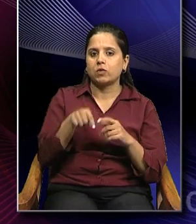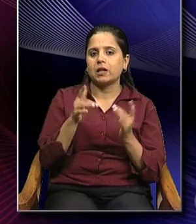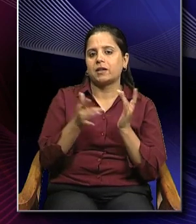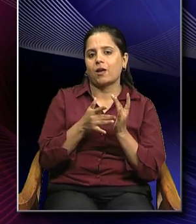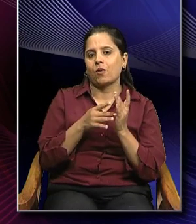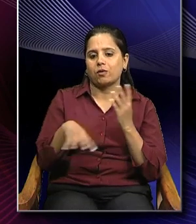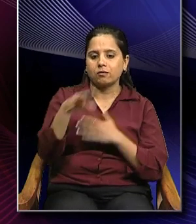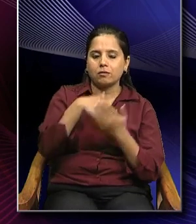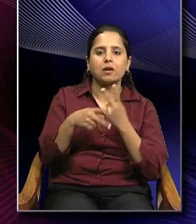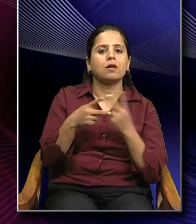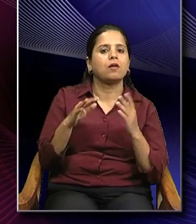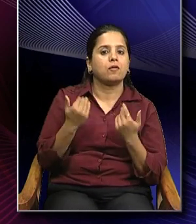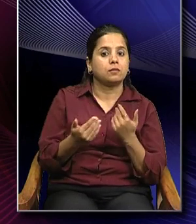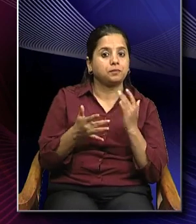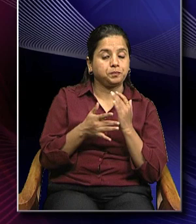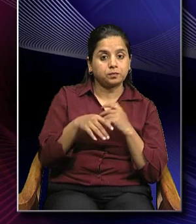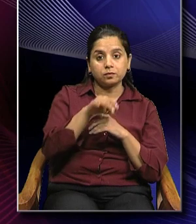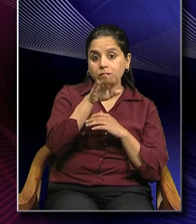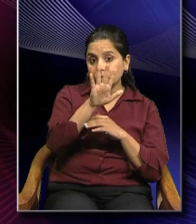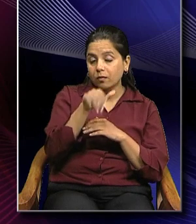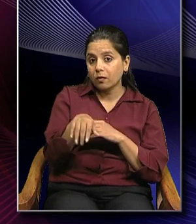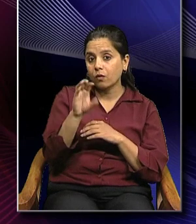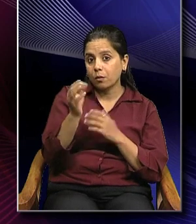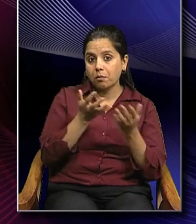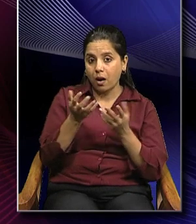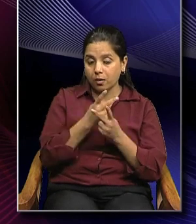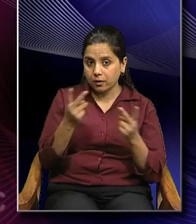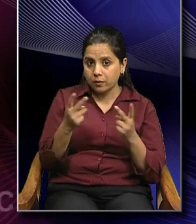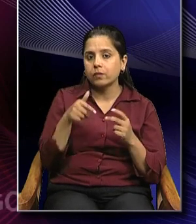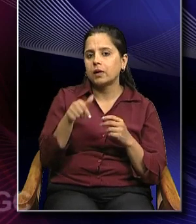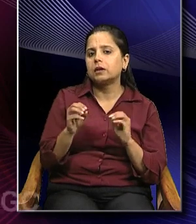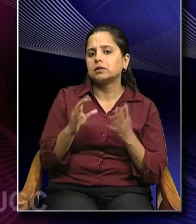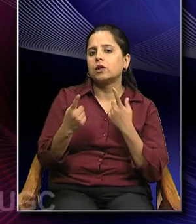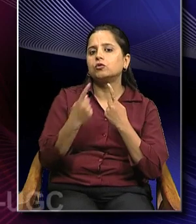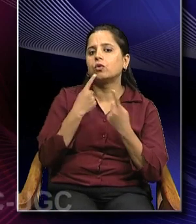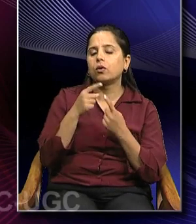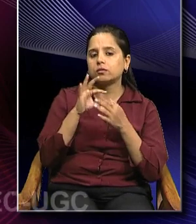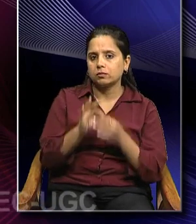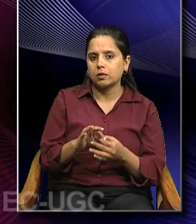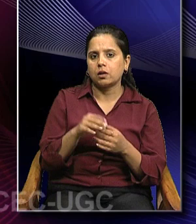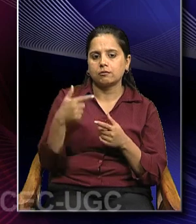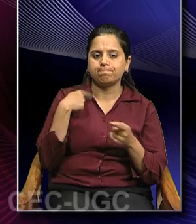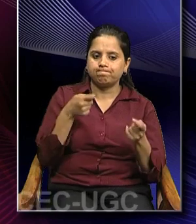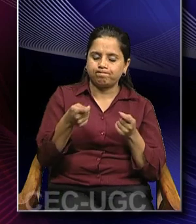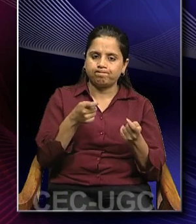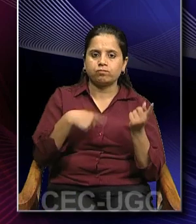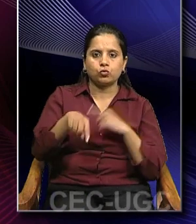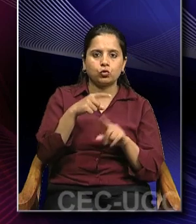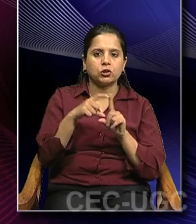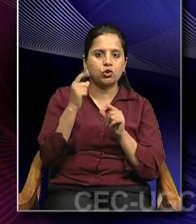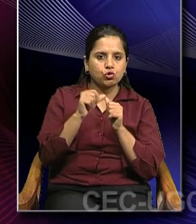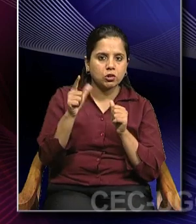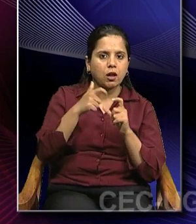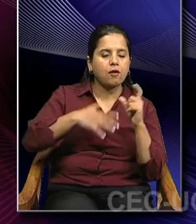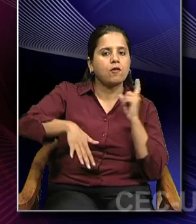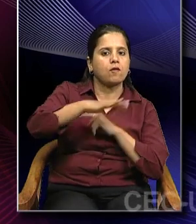technology. In marketing 5.0, we have started talking about dominance of the digital environment,